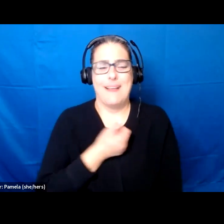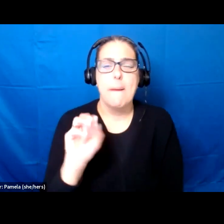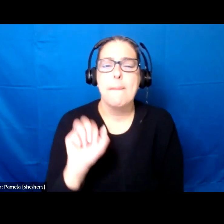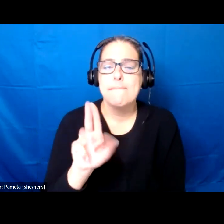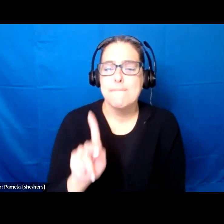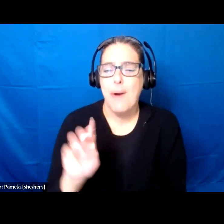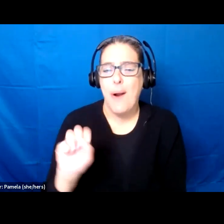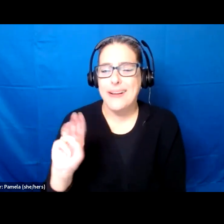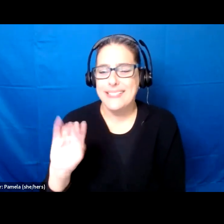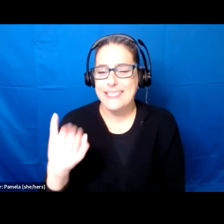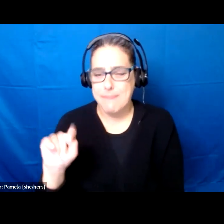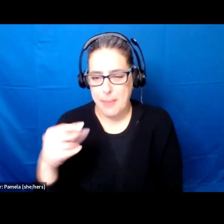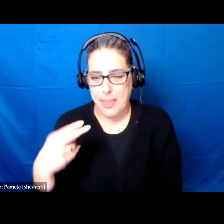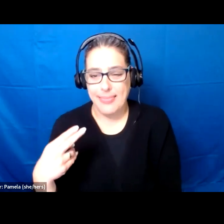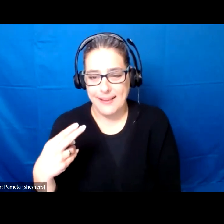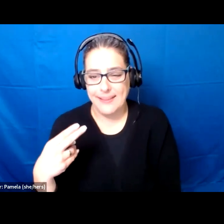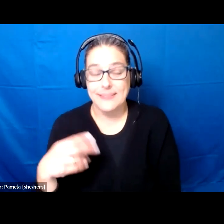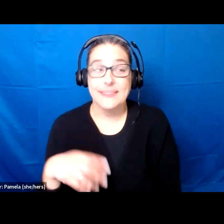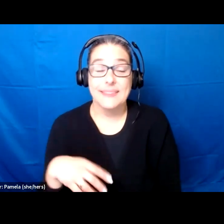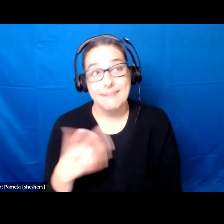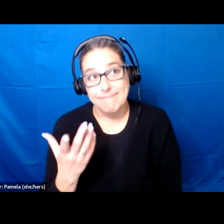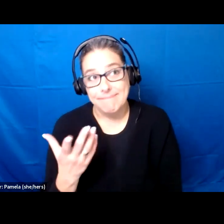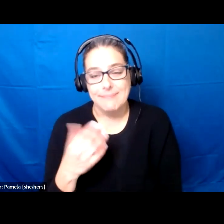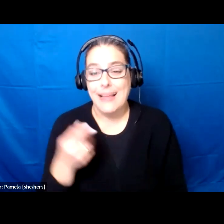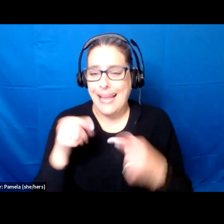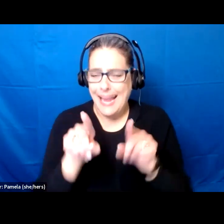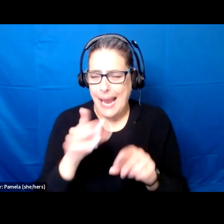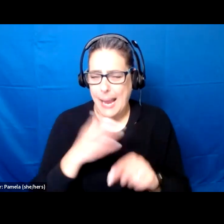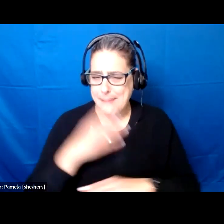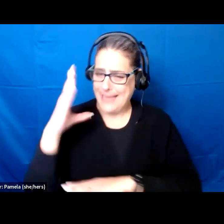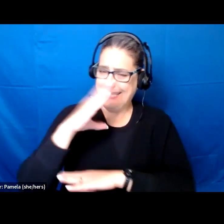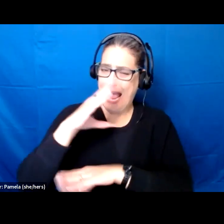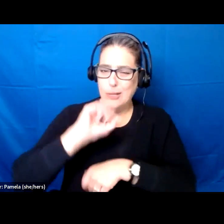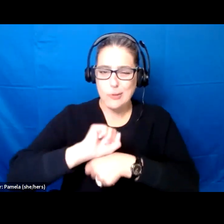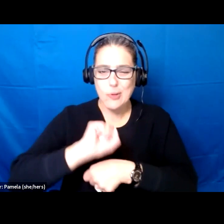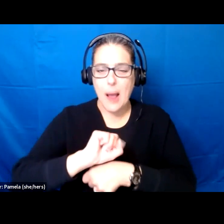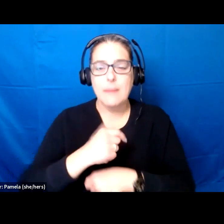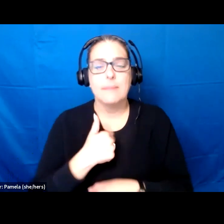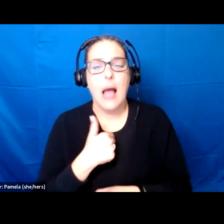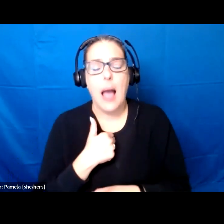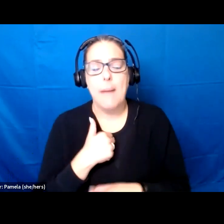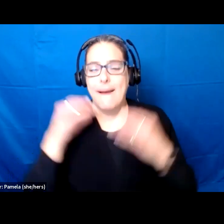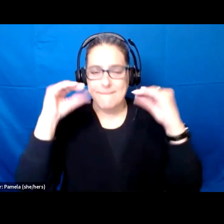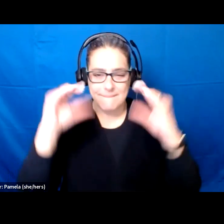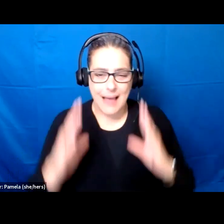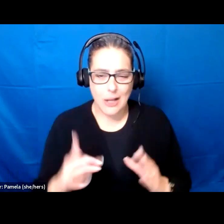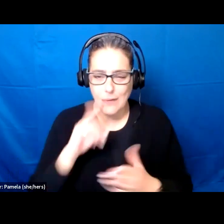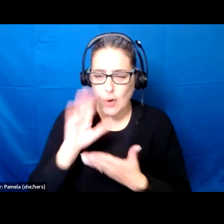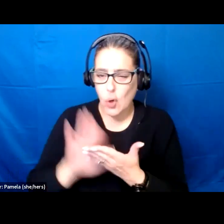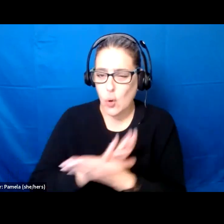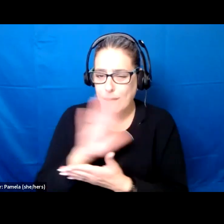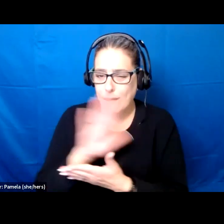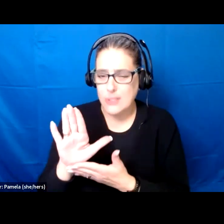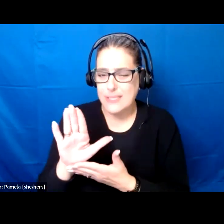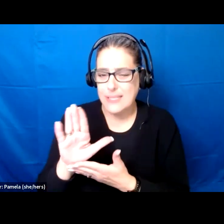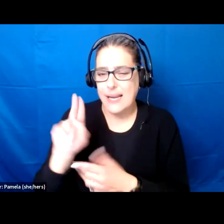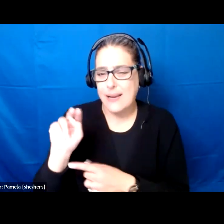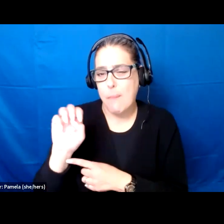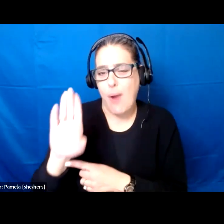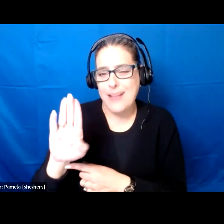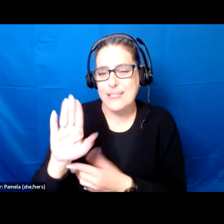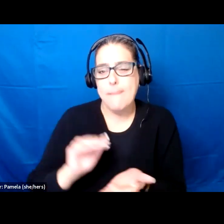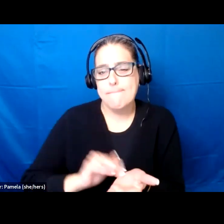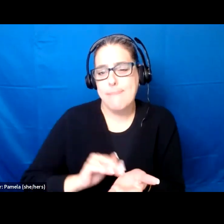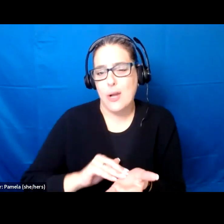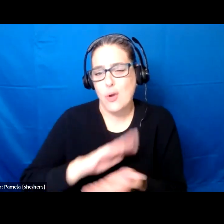Smith. In my day job, I work as a faculty for the University of Nebraska Medical Center